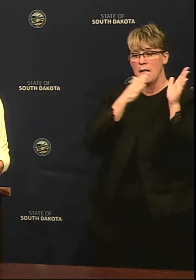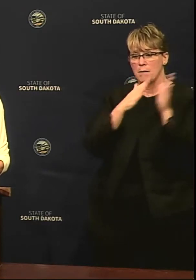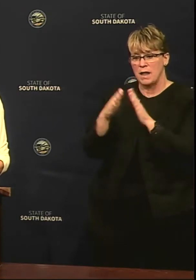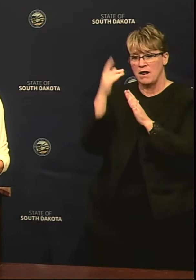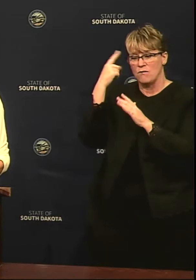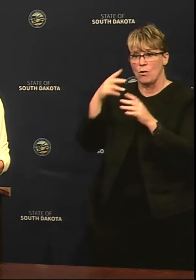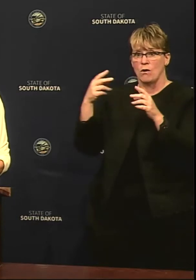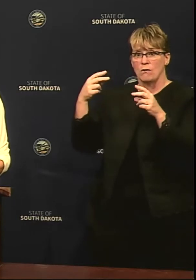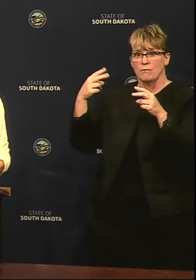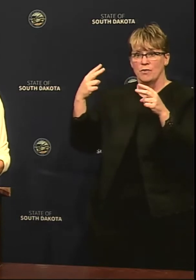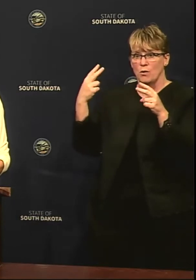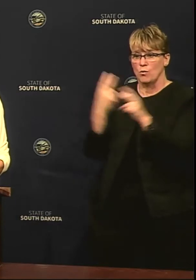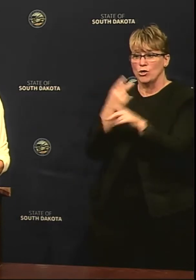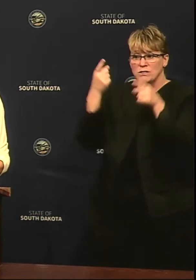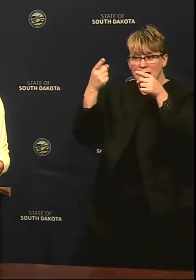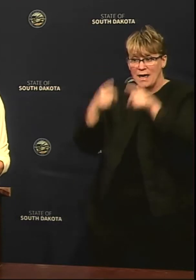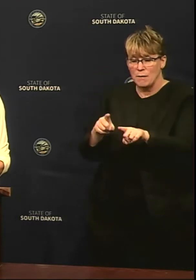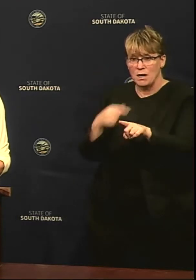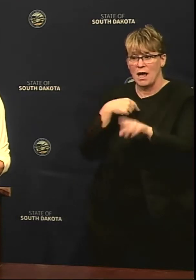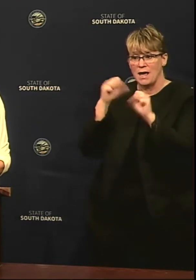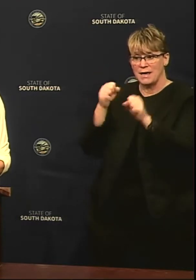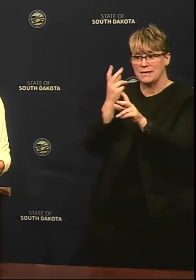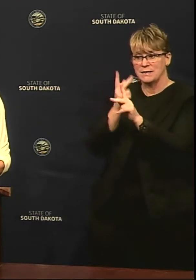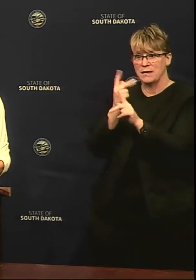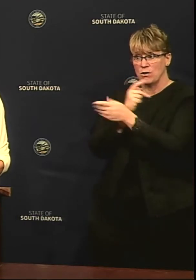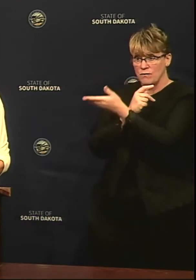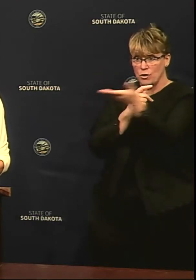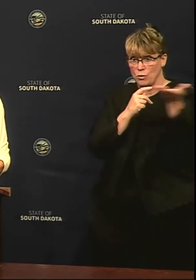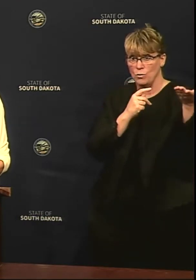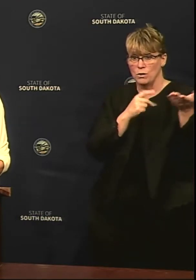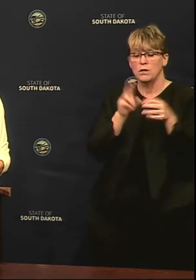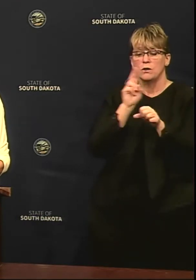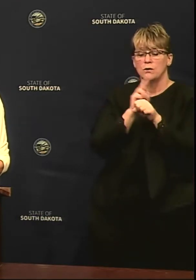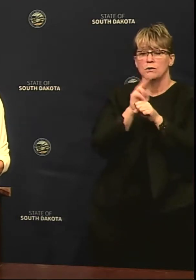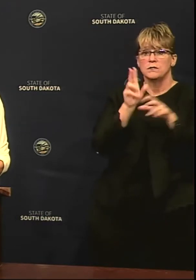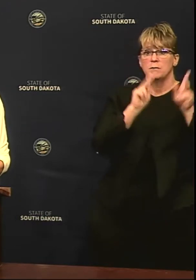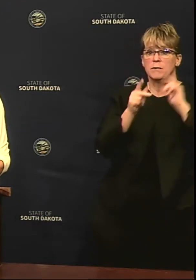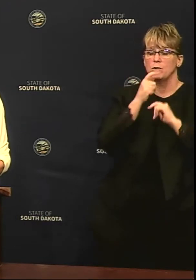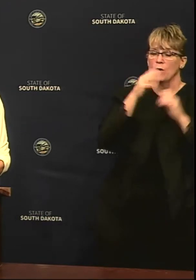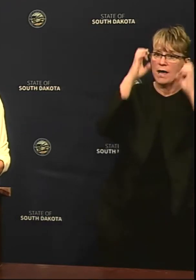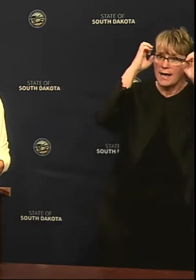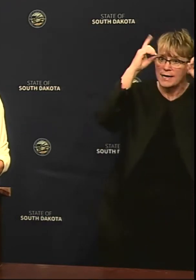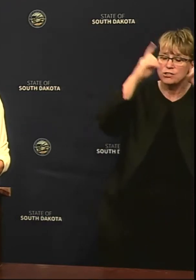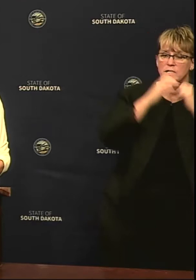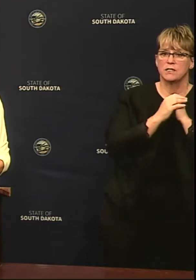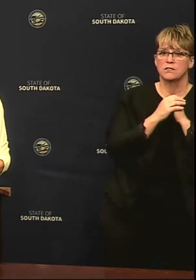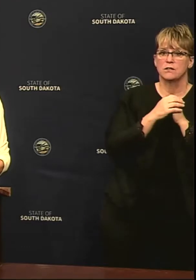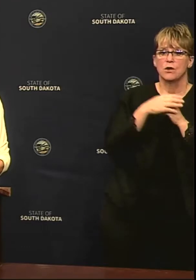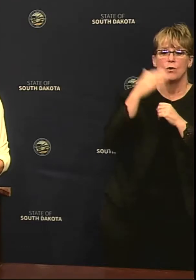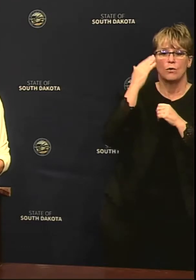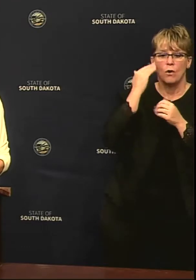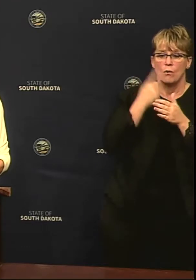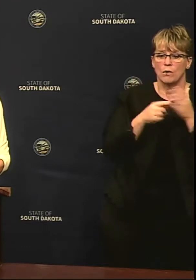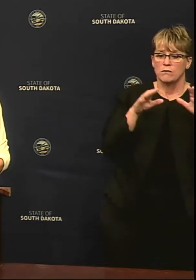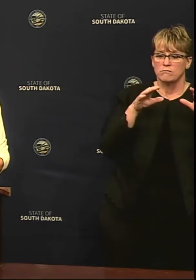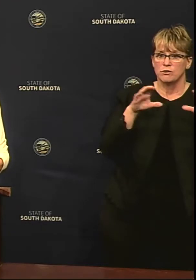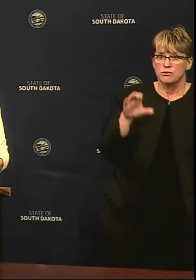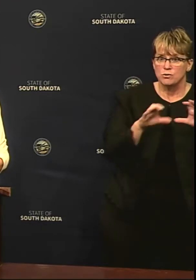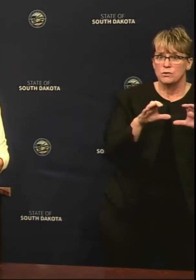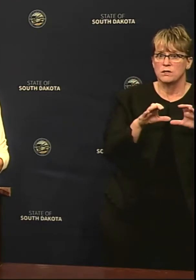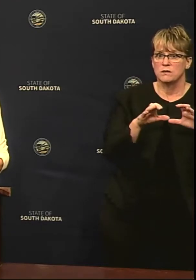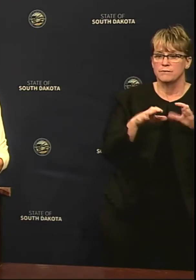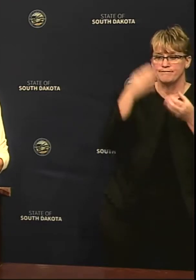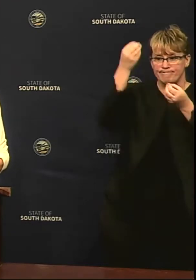worst case scenario so that I can take care of you and using people who are educated, who know what they're doing to help give